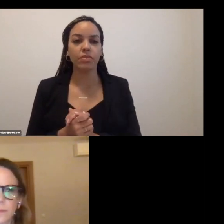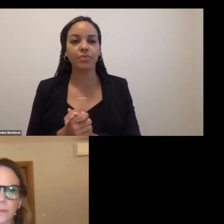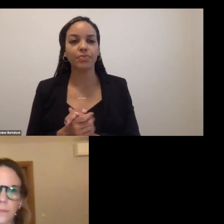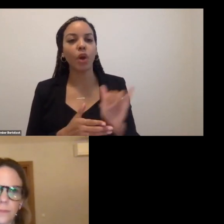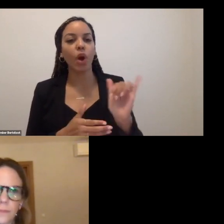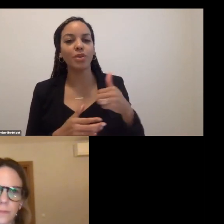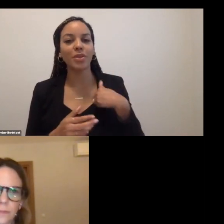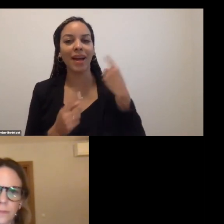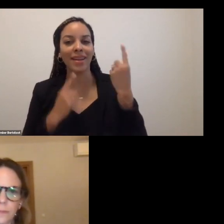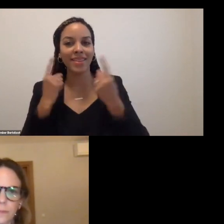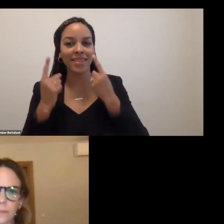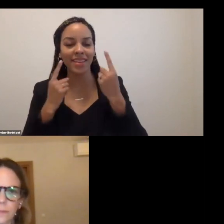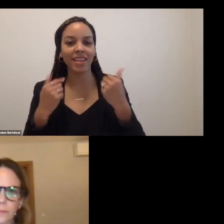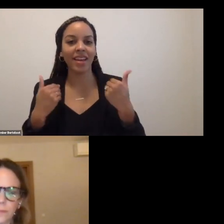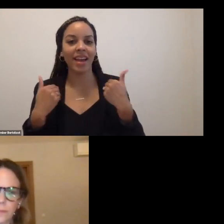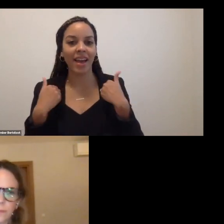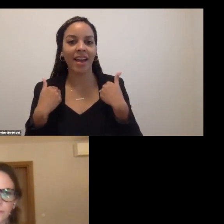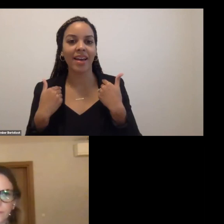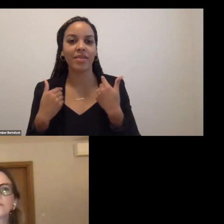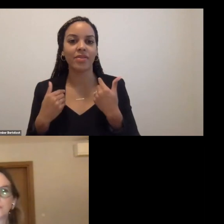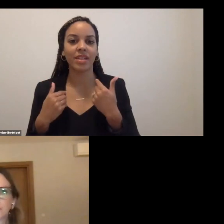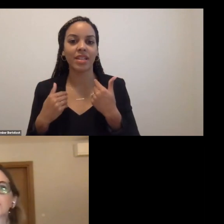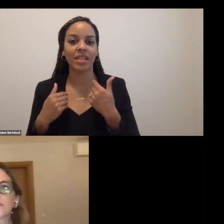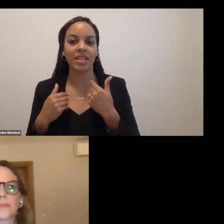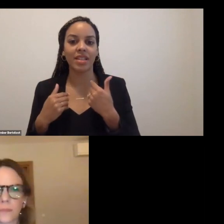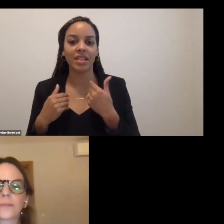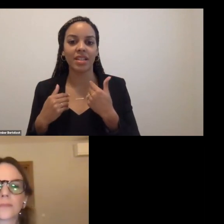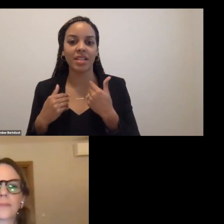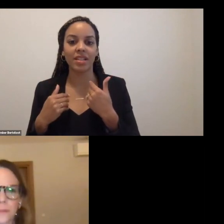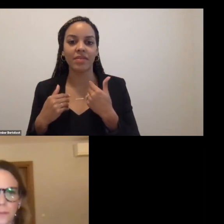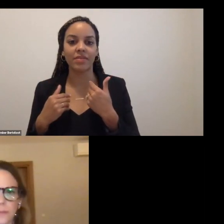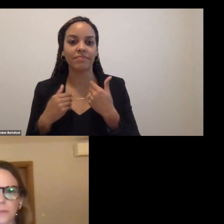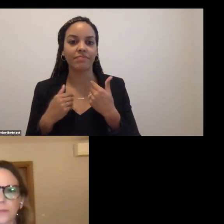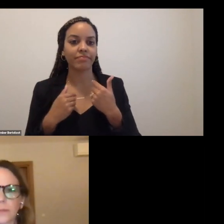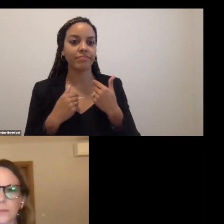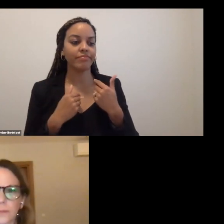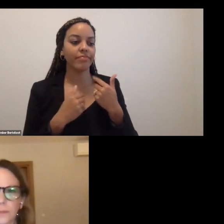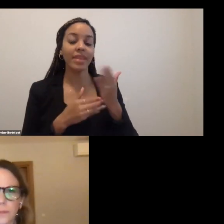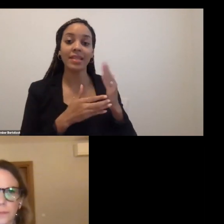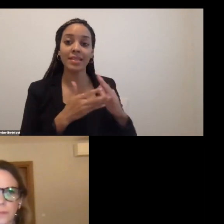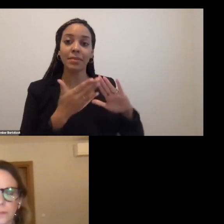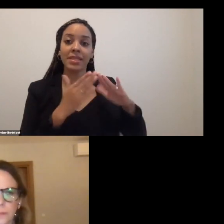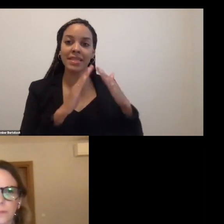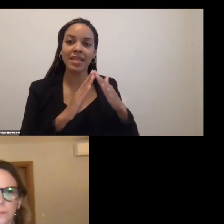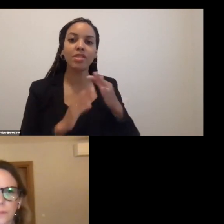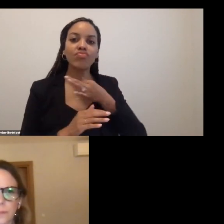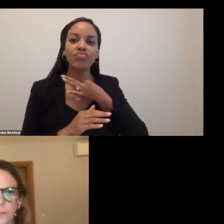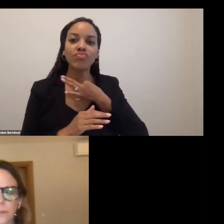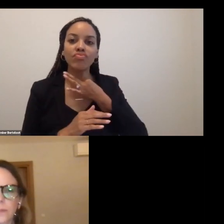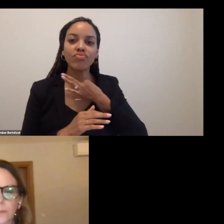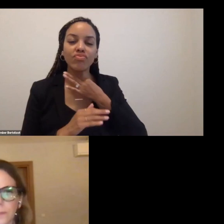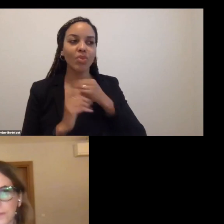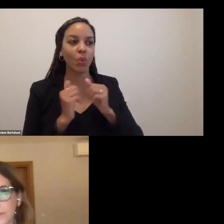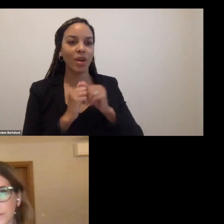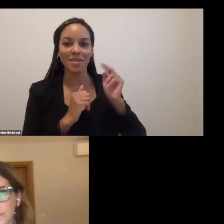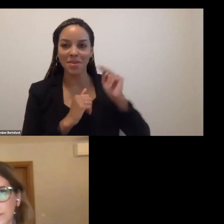there is also the curiosity to the unknown regions of the north, and